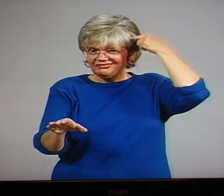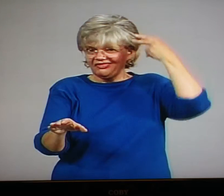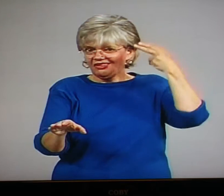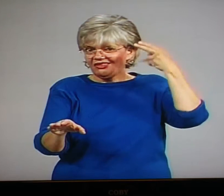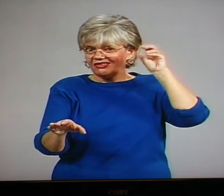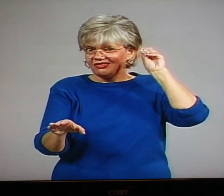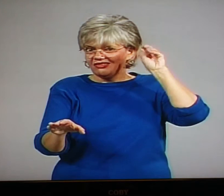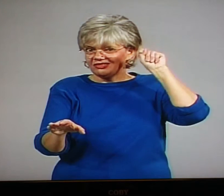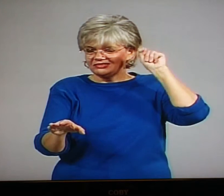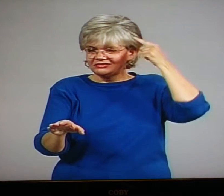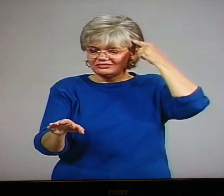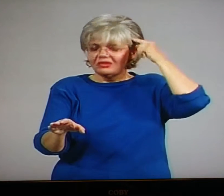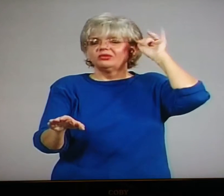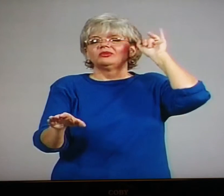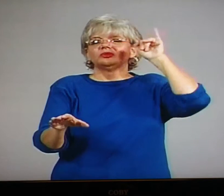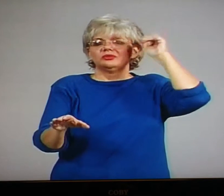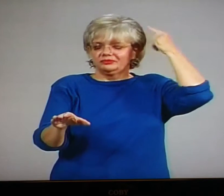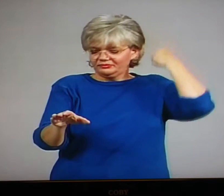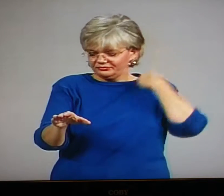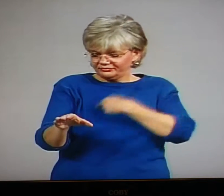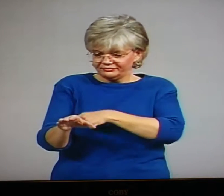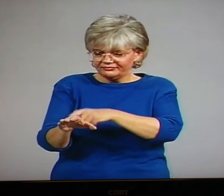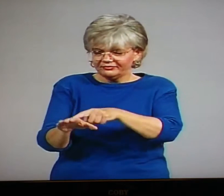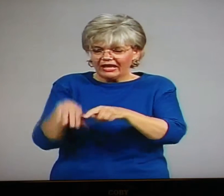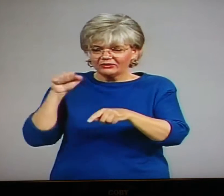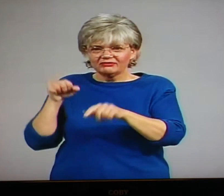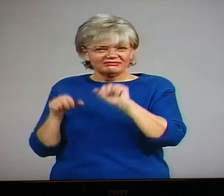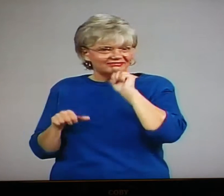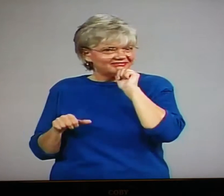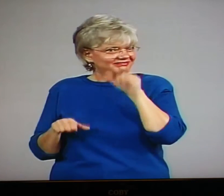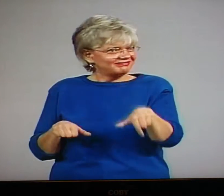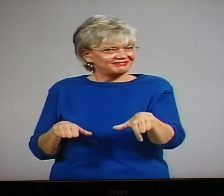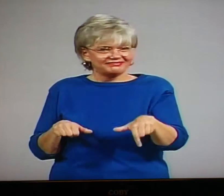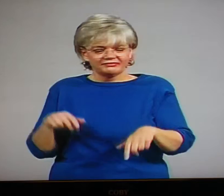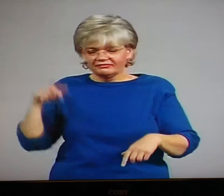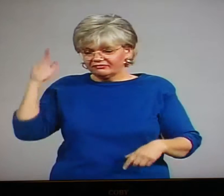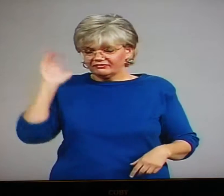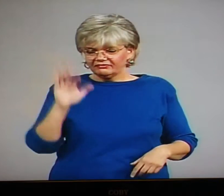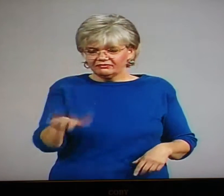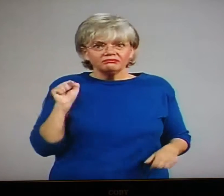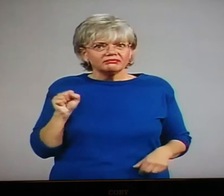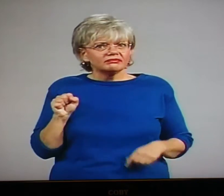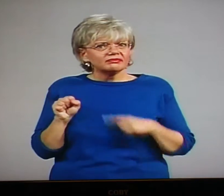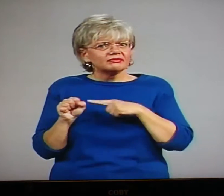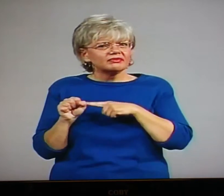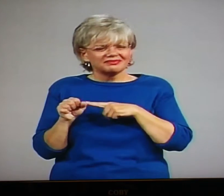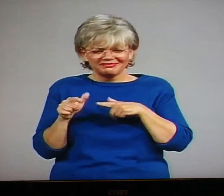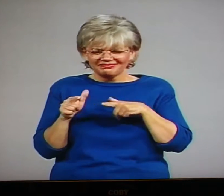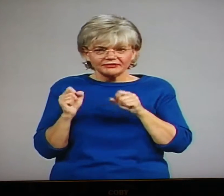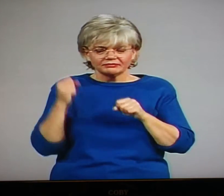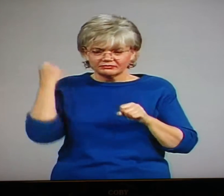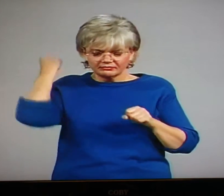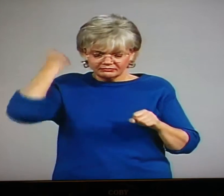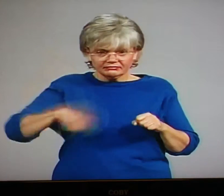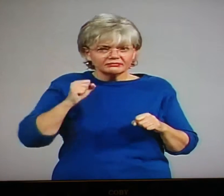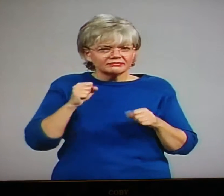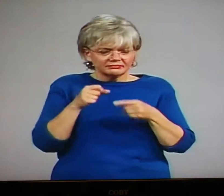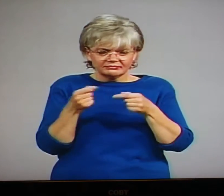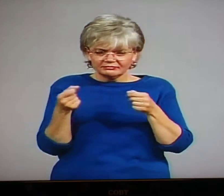sends that information to your brain so that your brain understands that it's hot and it tells your hand not to touch it. And this is